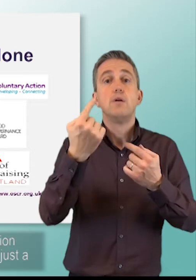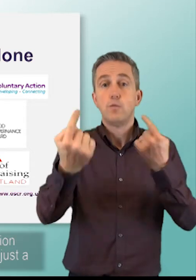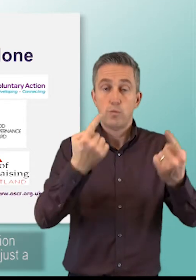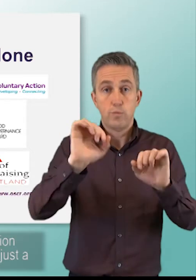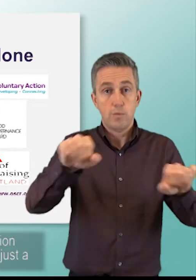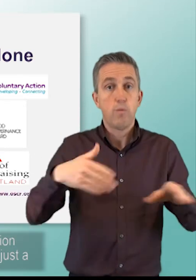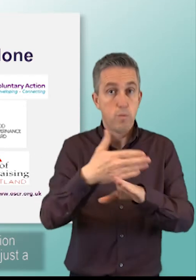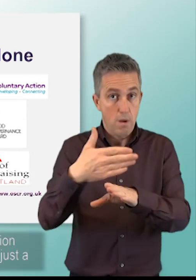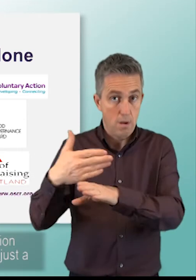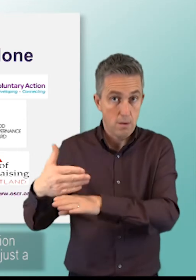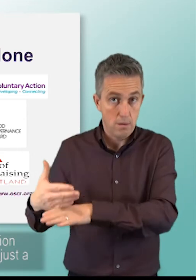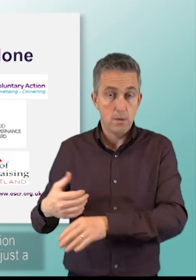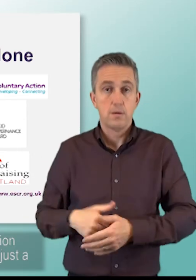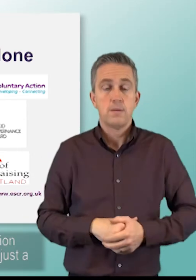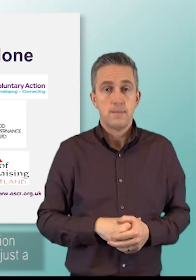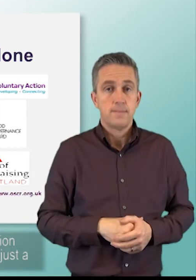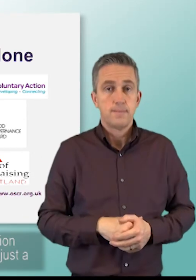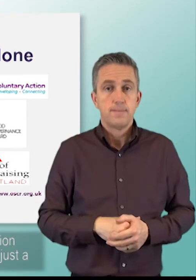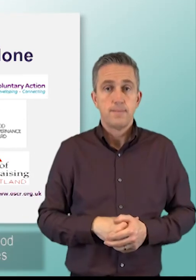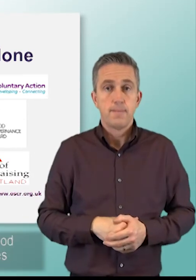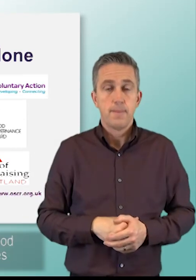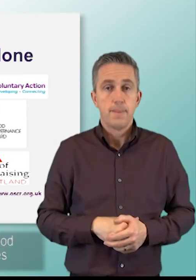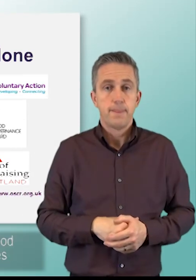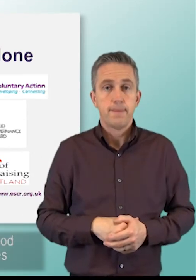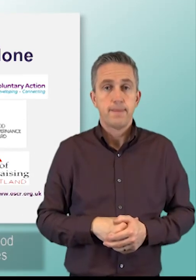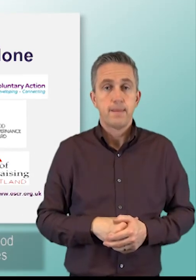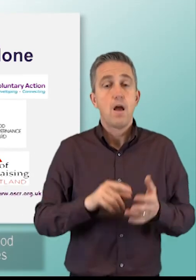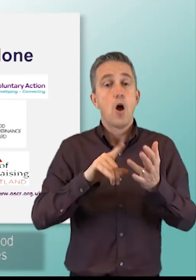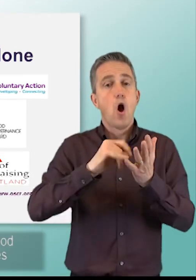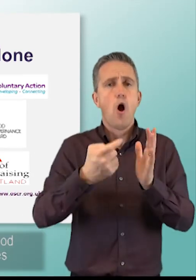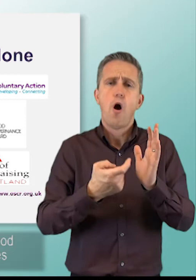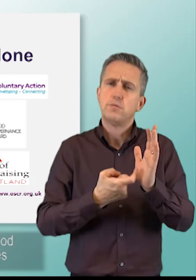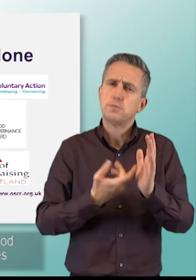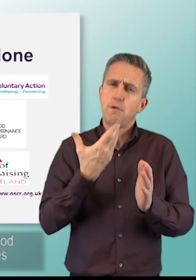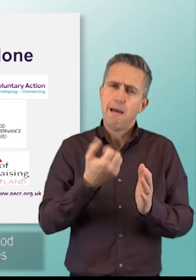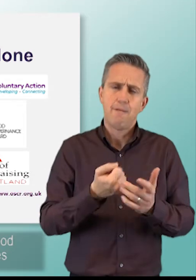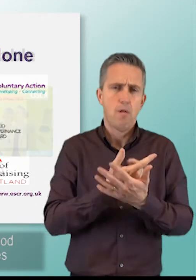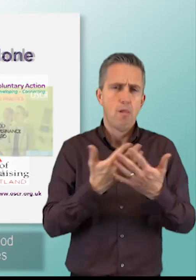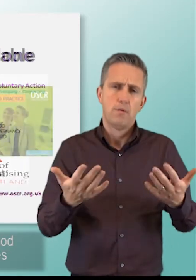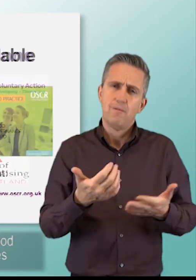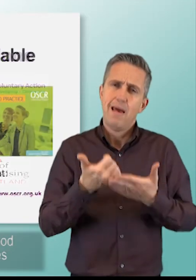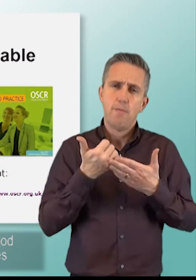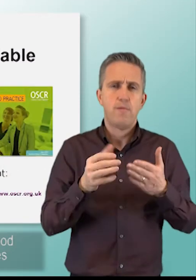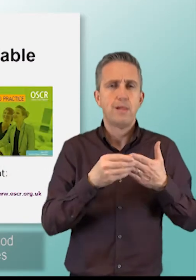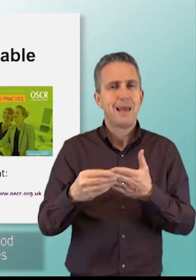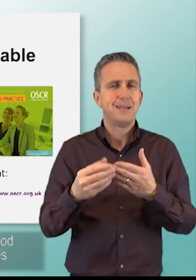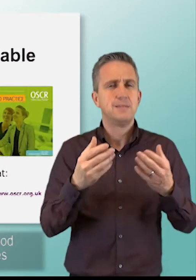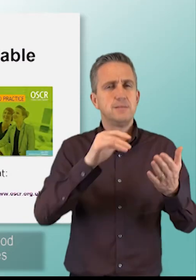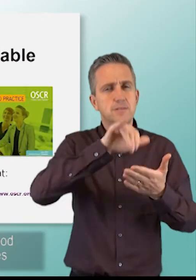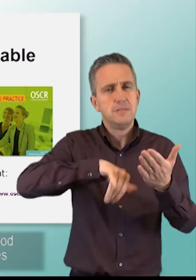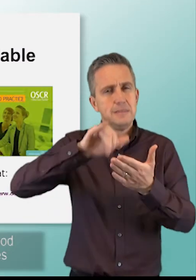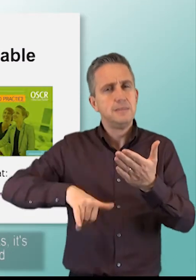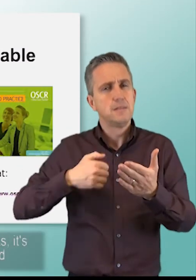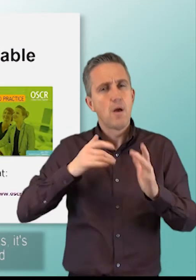coffee break from some of them. And also, just a little reminder again, that we've got some really good guidance material on our website that